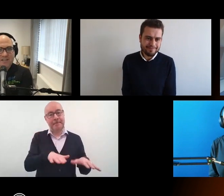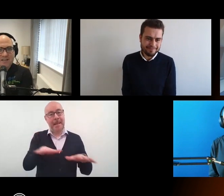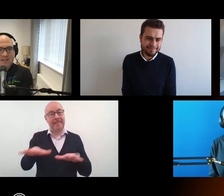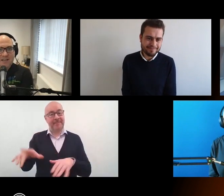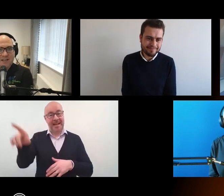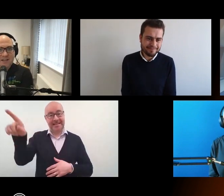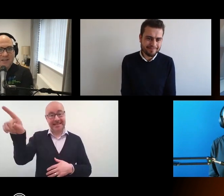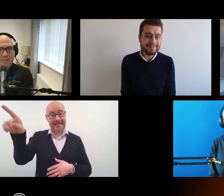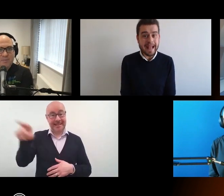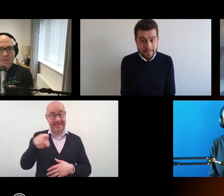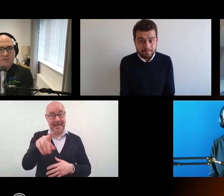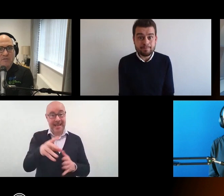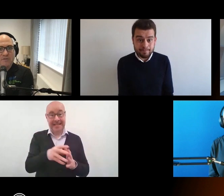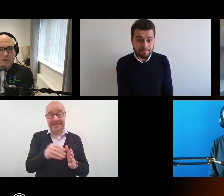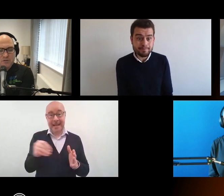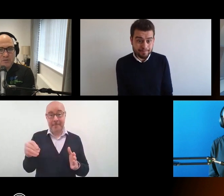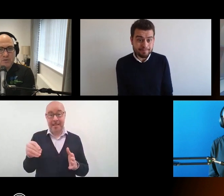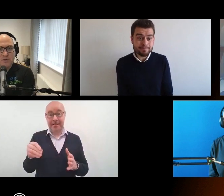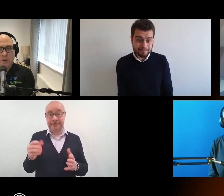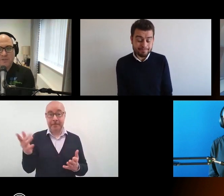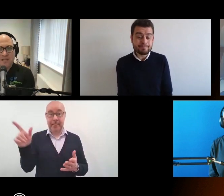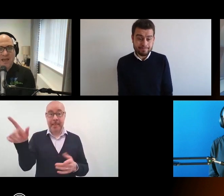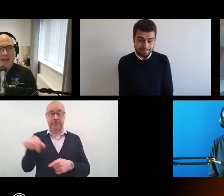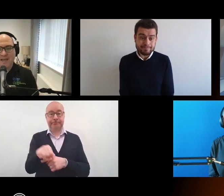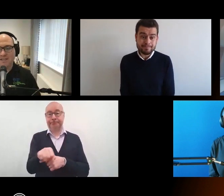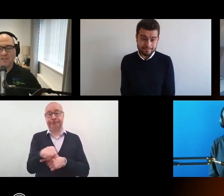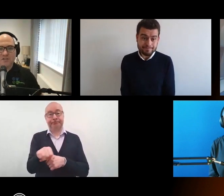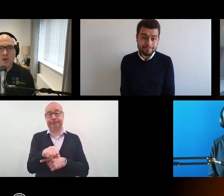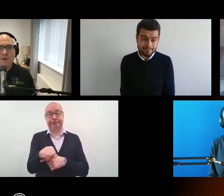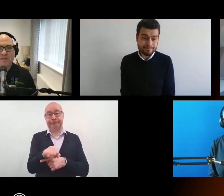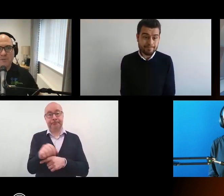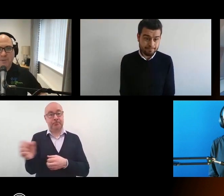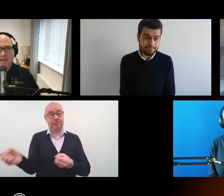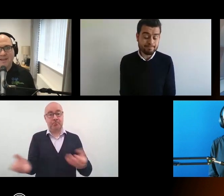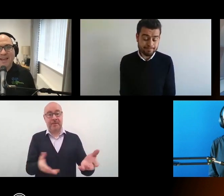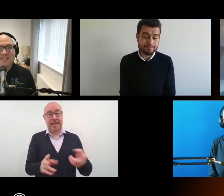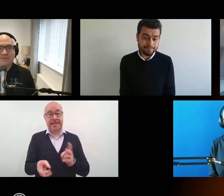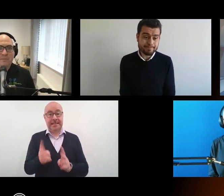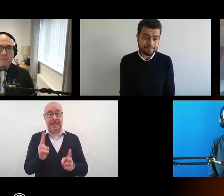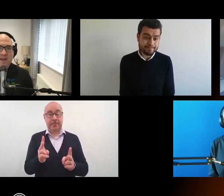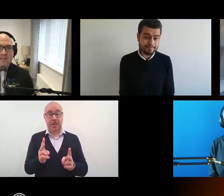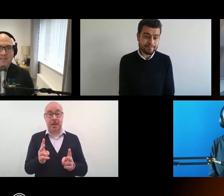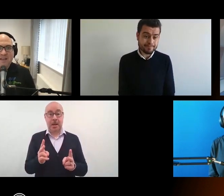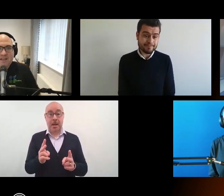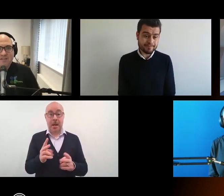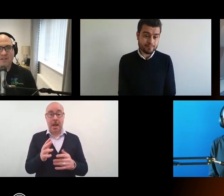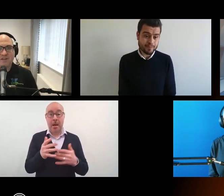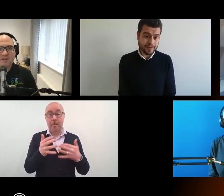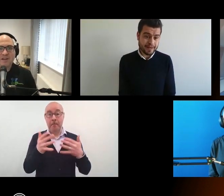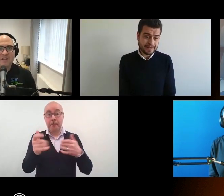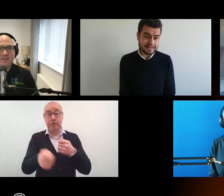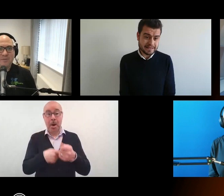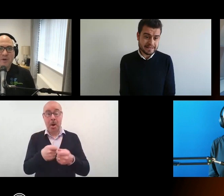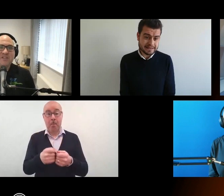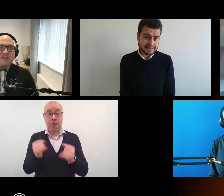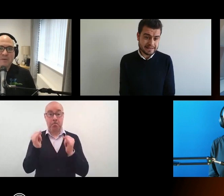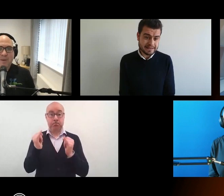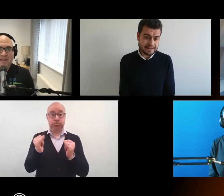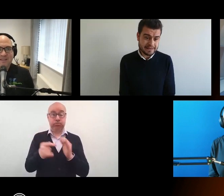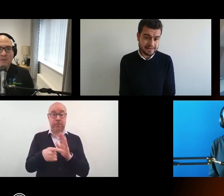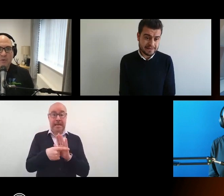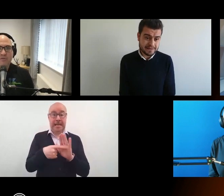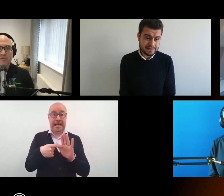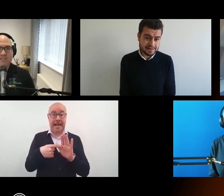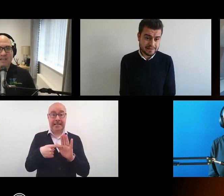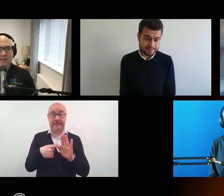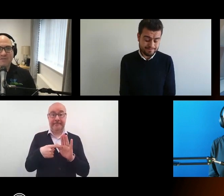that their refusal to adopt it had so much a bigger negative impact than the positive